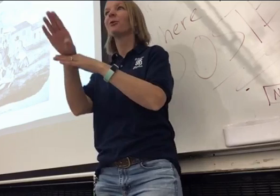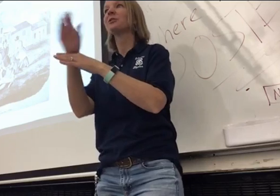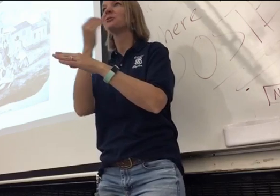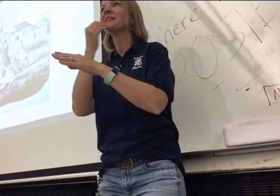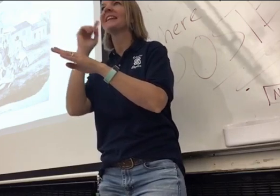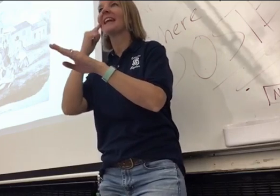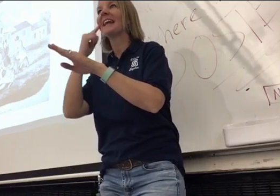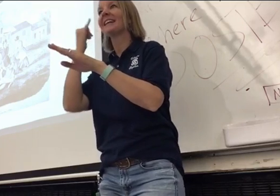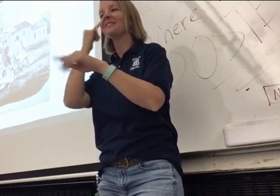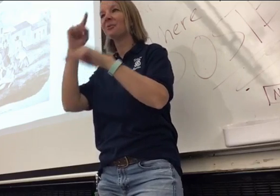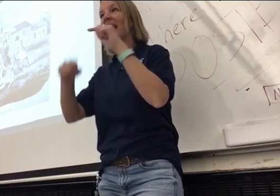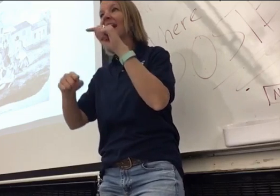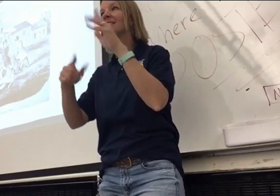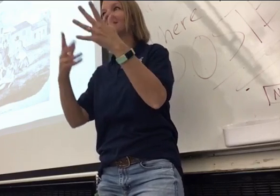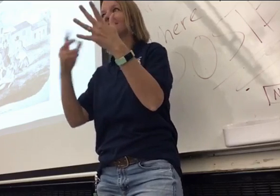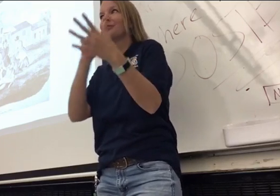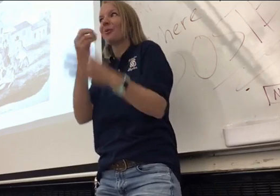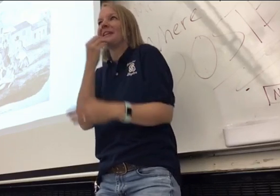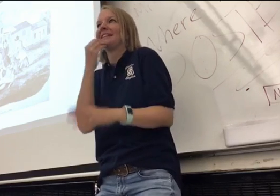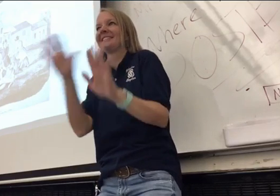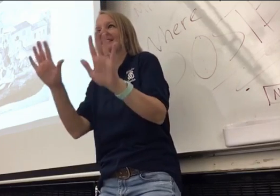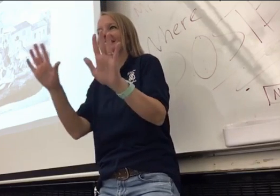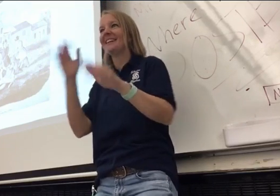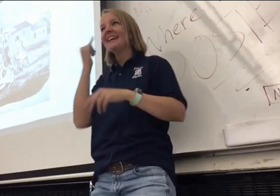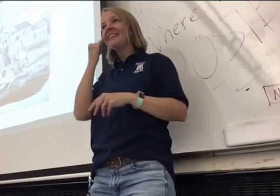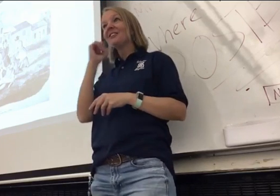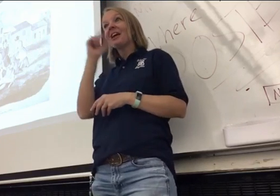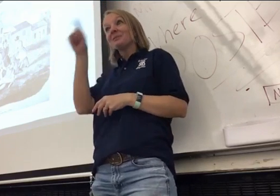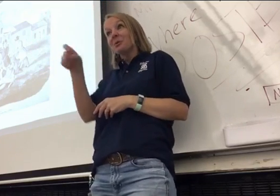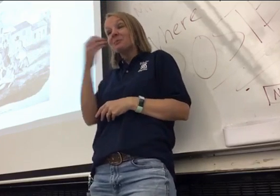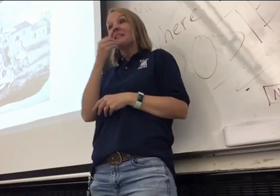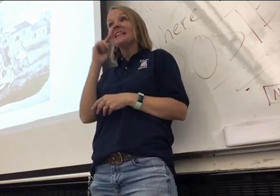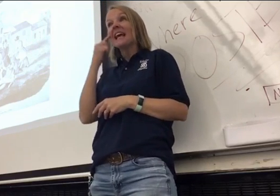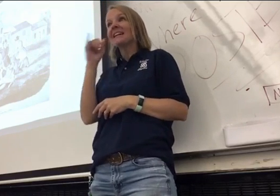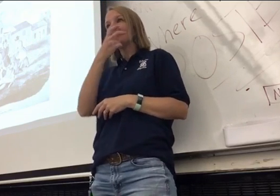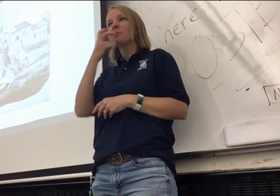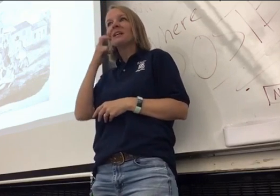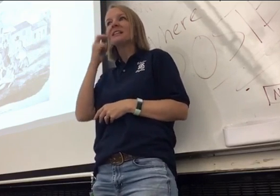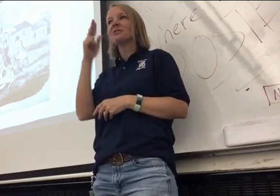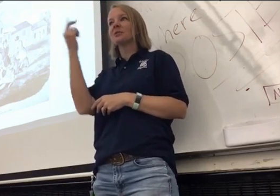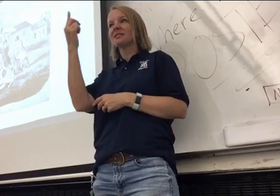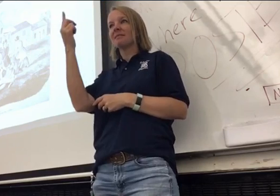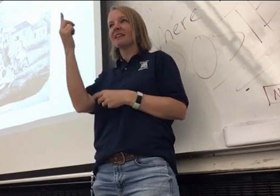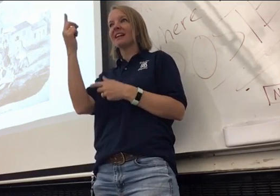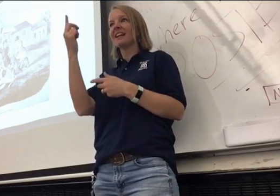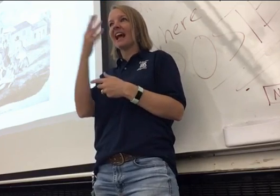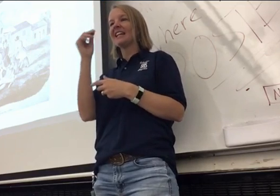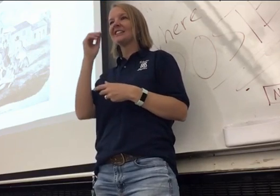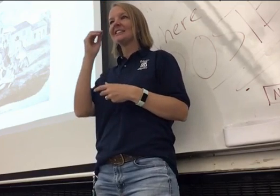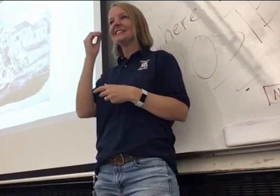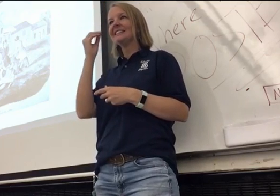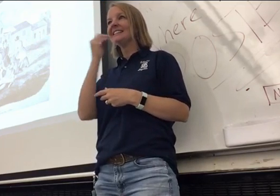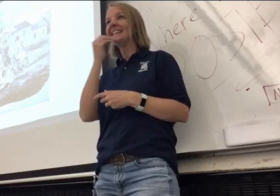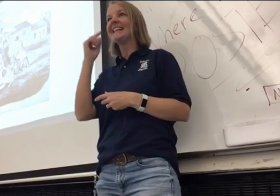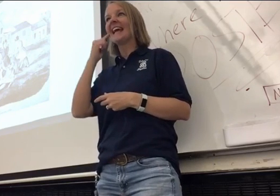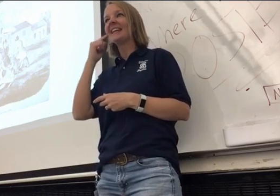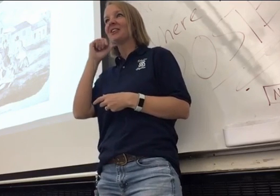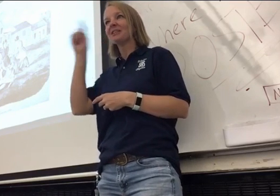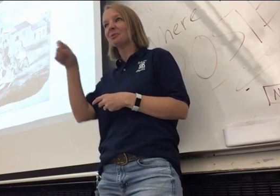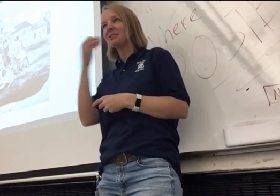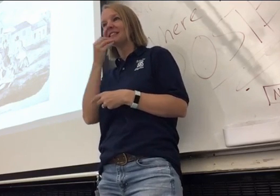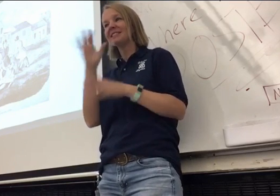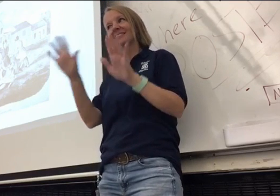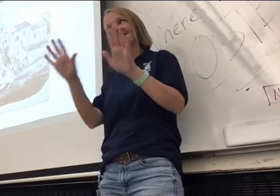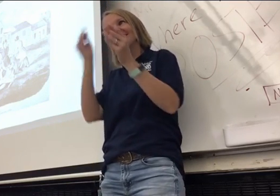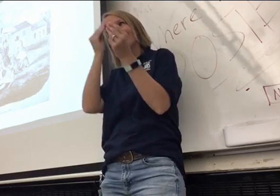or do anything in this class. So if you're not supposed to be eating candy, like if you have braces and you're eating a Laffy Taffy, just letting you